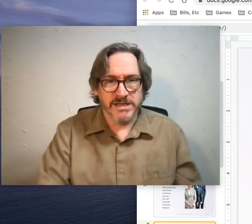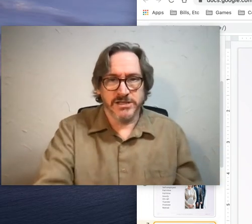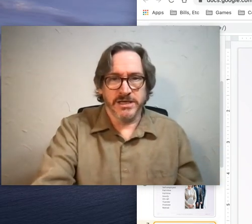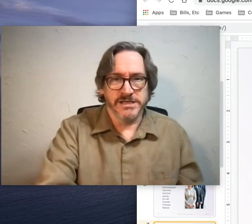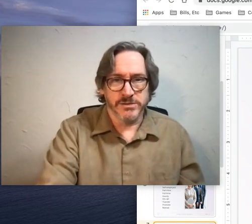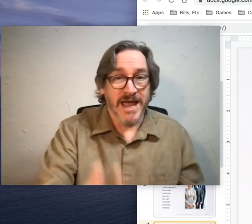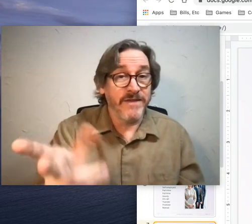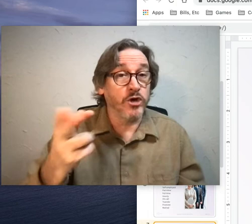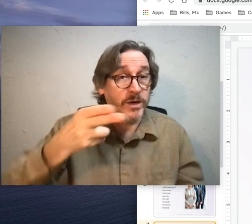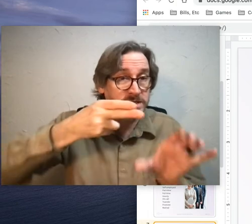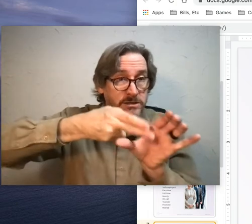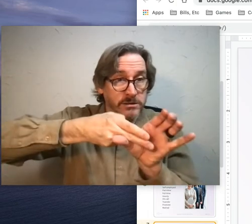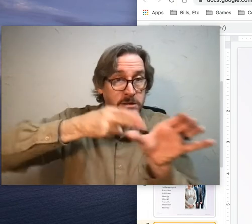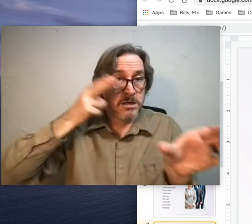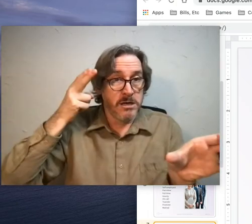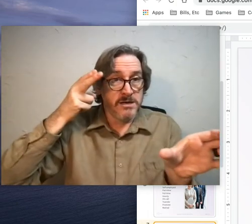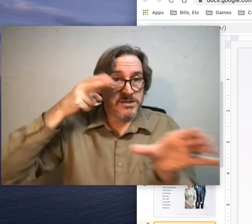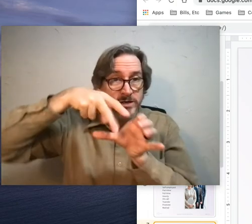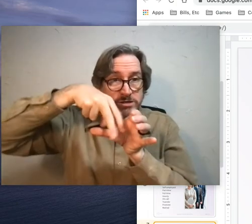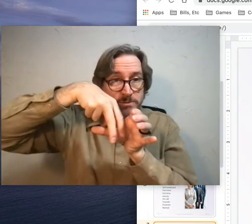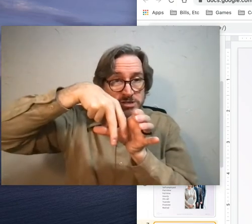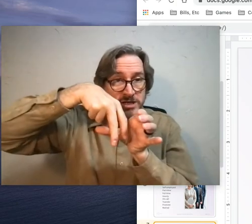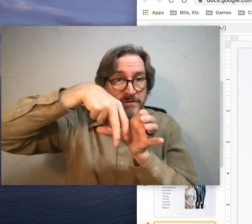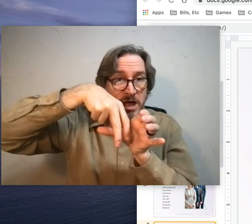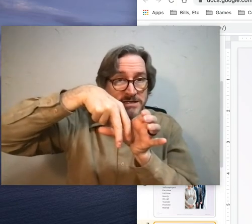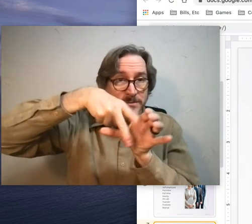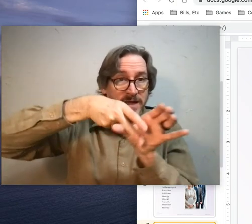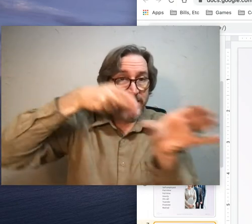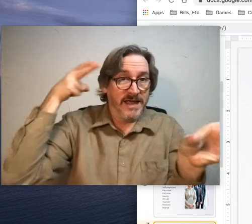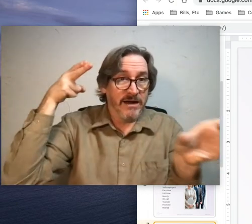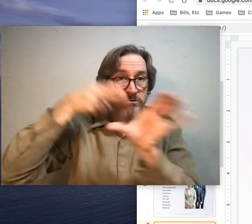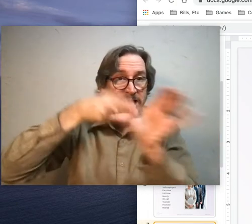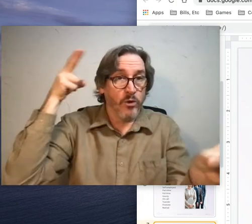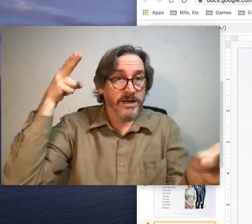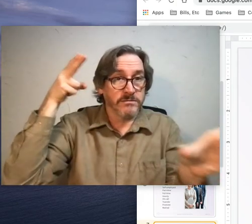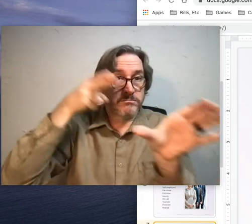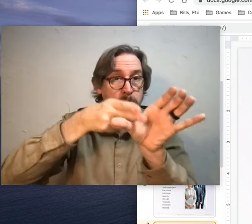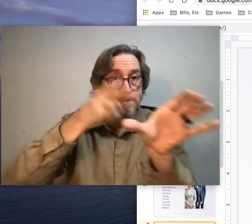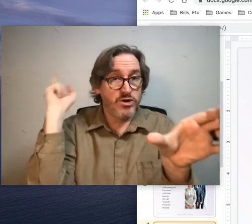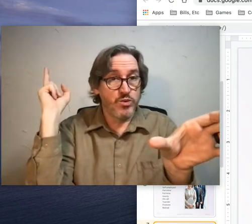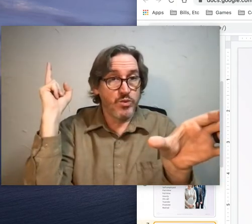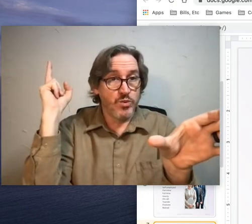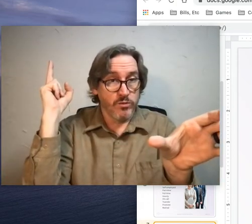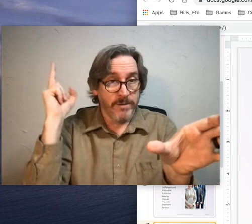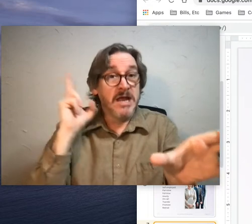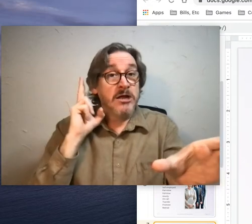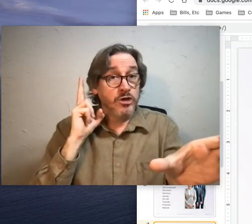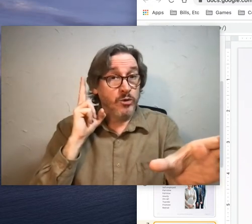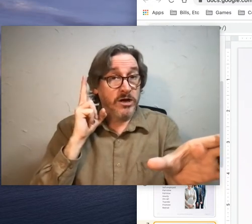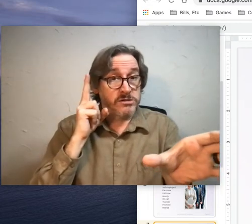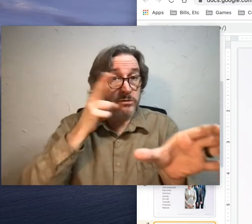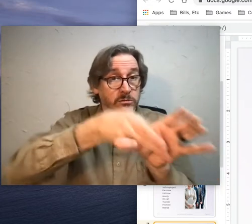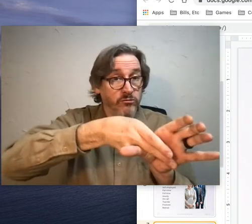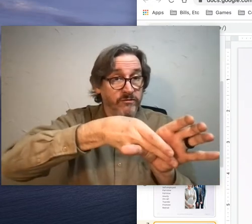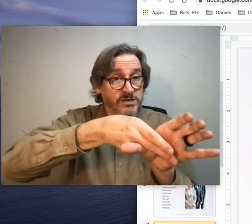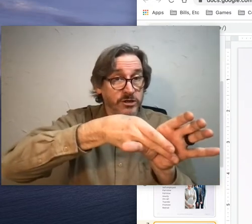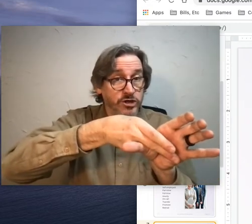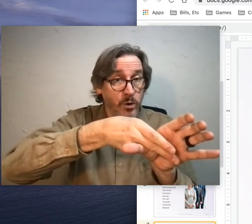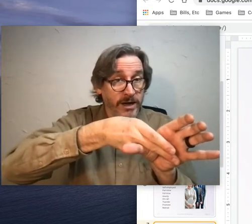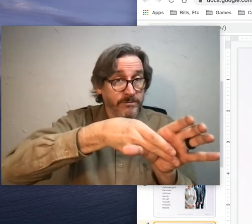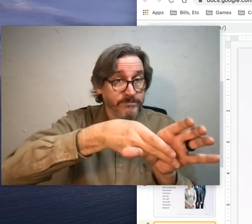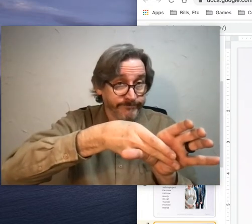Yeah, that's the easiest way. And then quit. So here's the person in the hot tub and they get out. They quit. Right. You can also